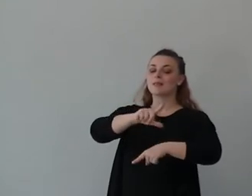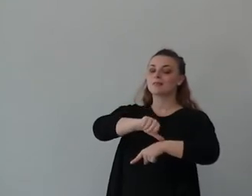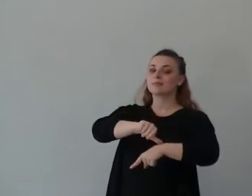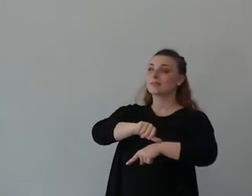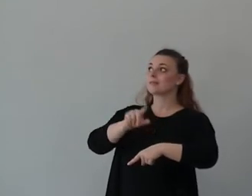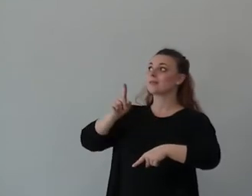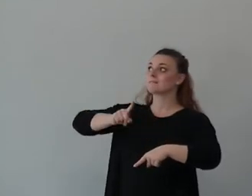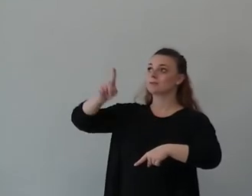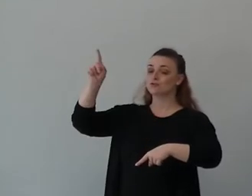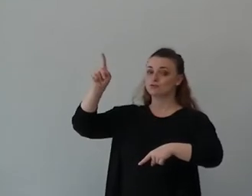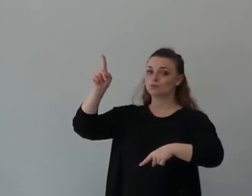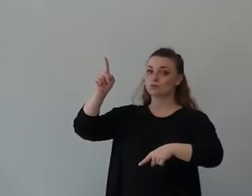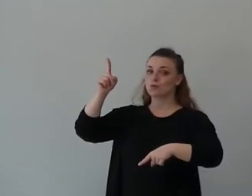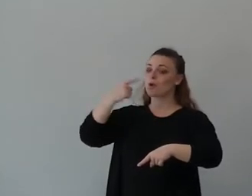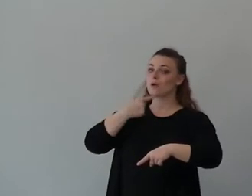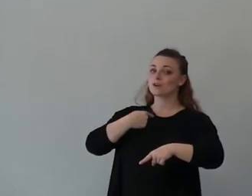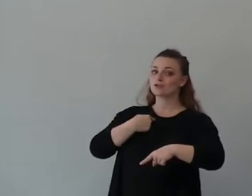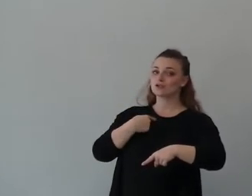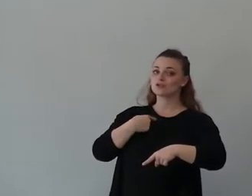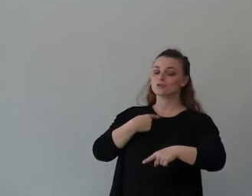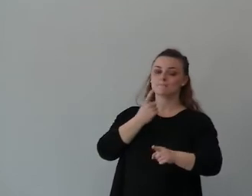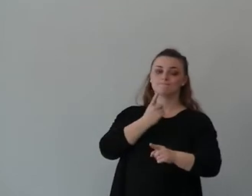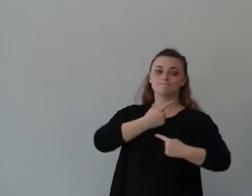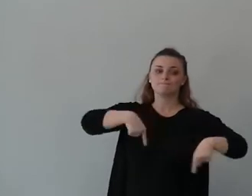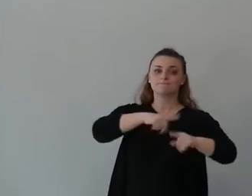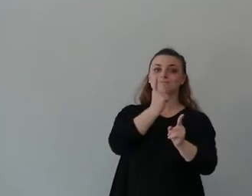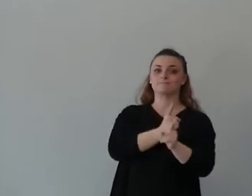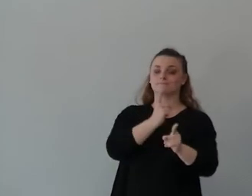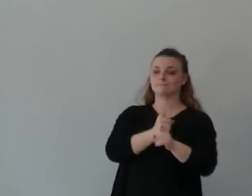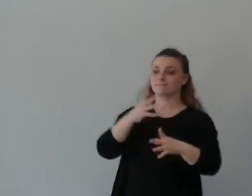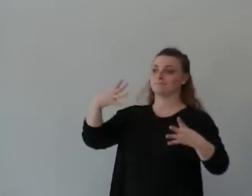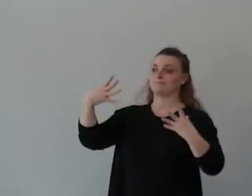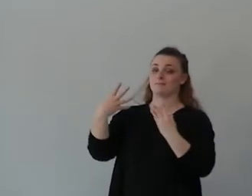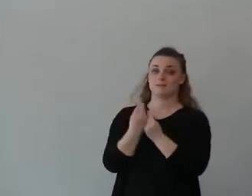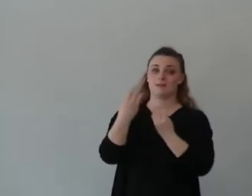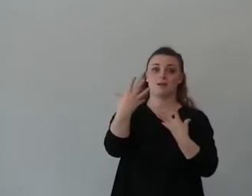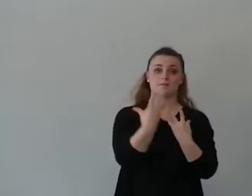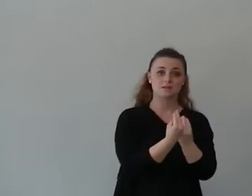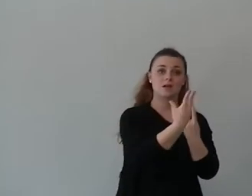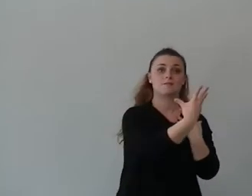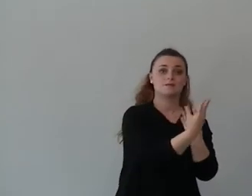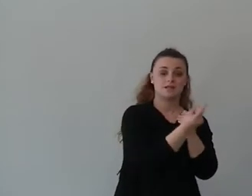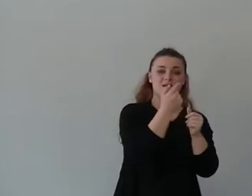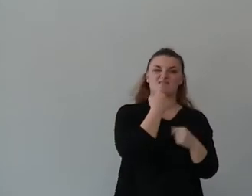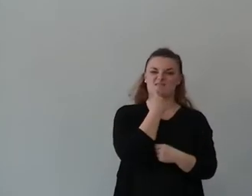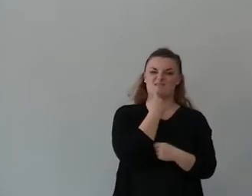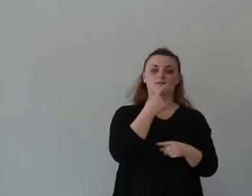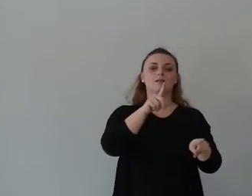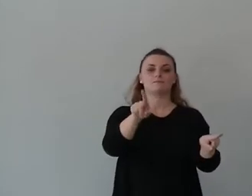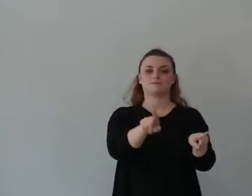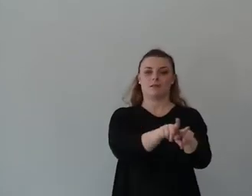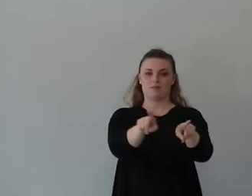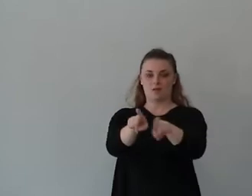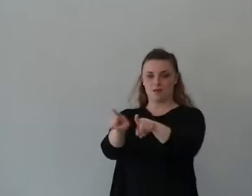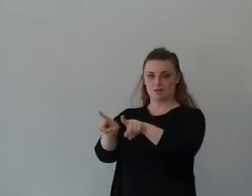credono. A quick side note. Un piccolo parentesi. When I was little, about 7 or 8.